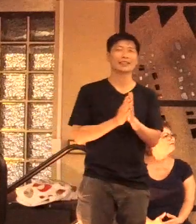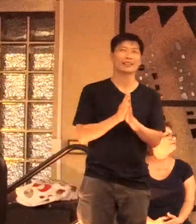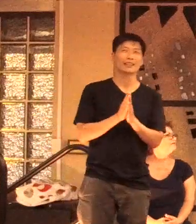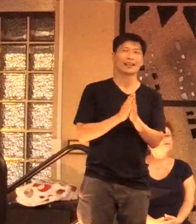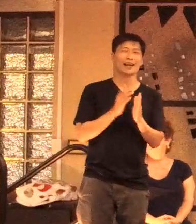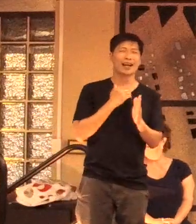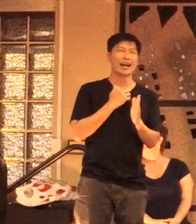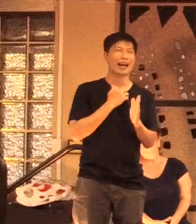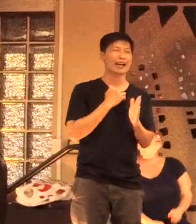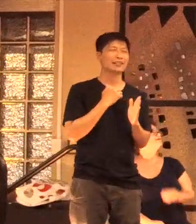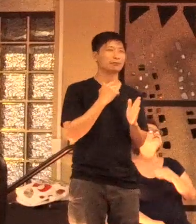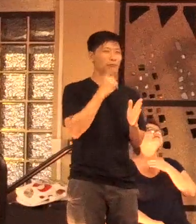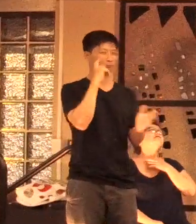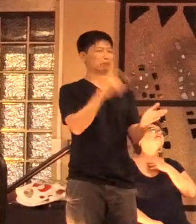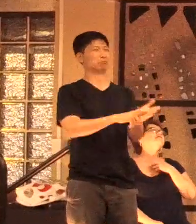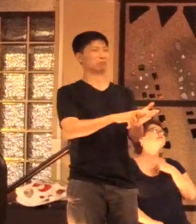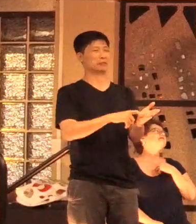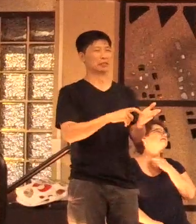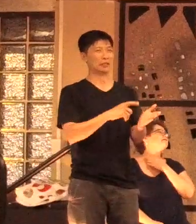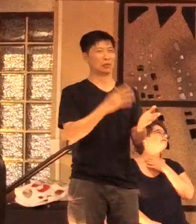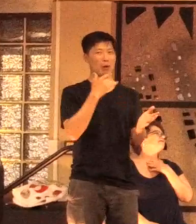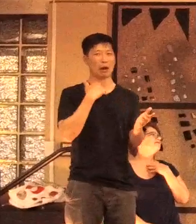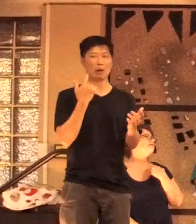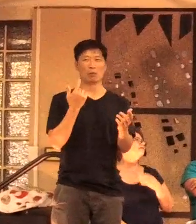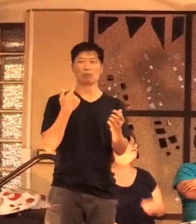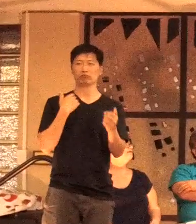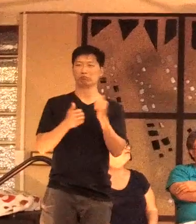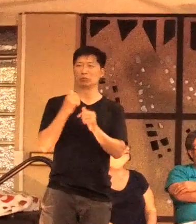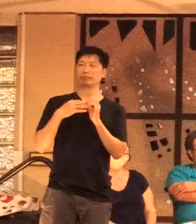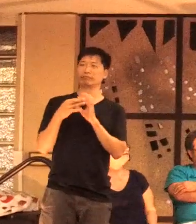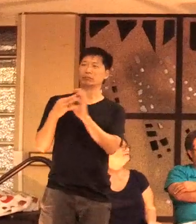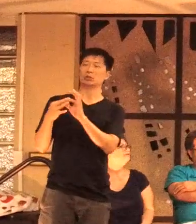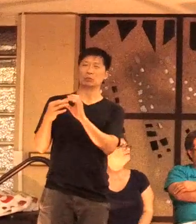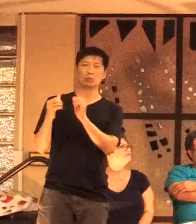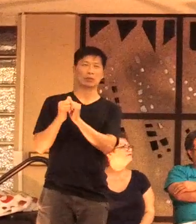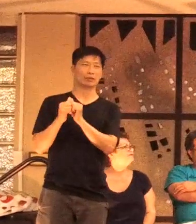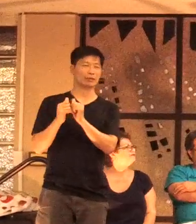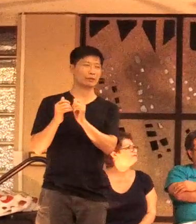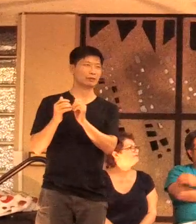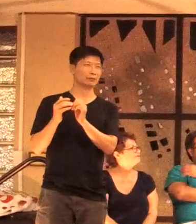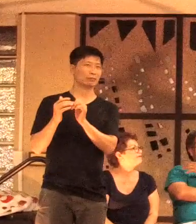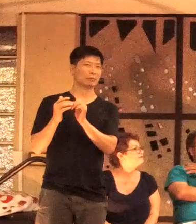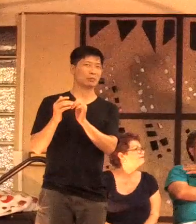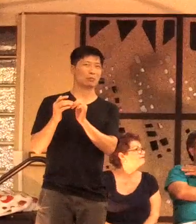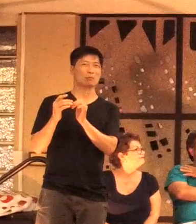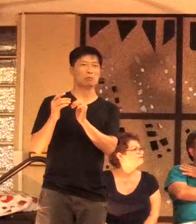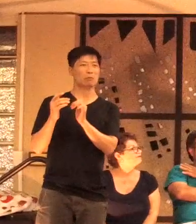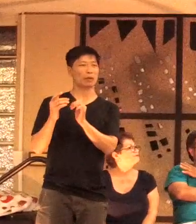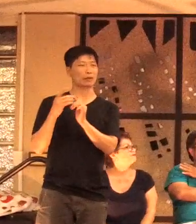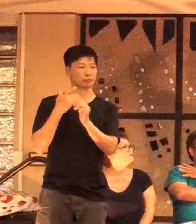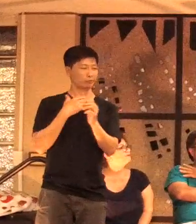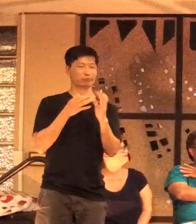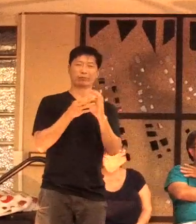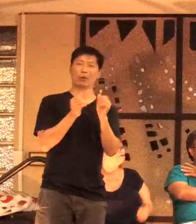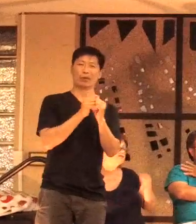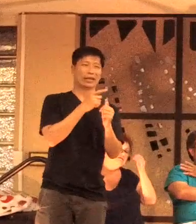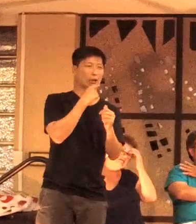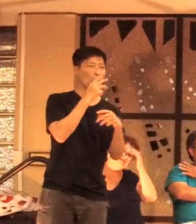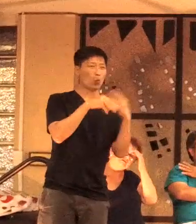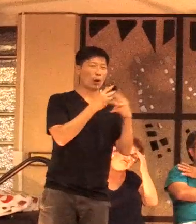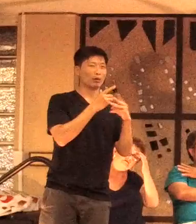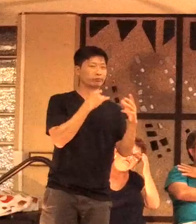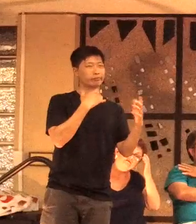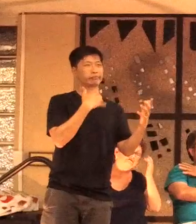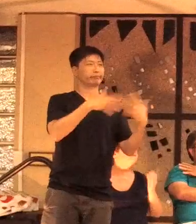I really find it that since I'm connected most, I find myself most interacting with the hearing world. I obviously, whenever